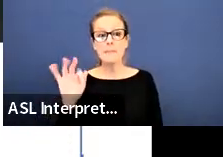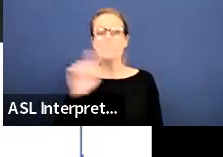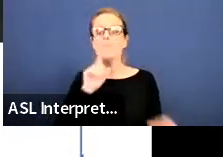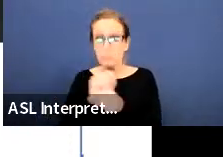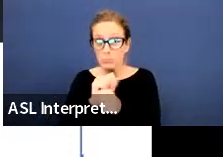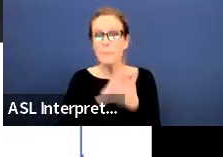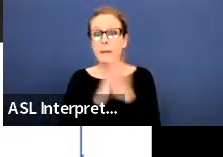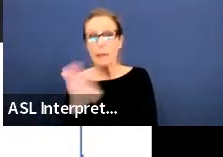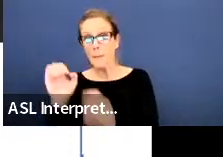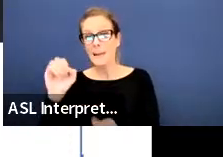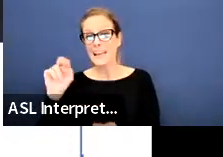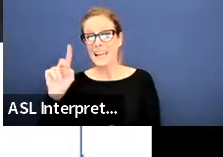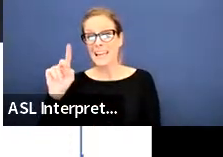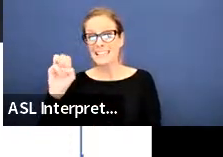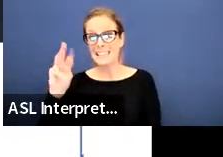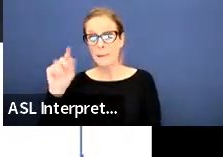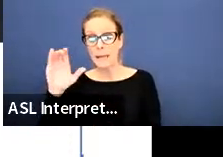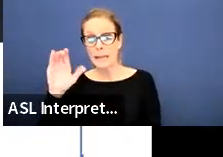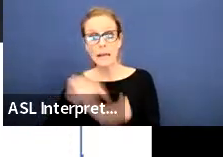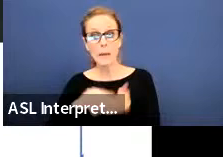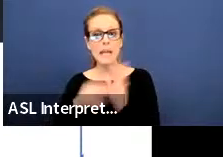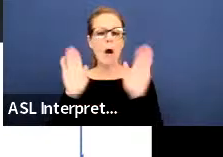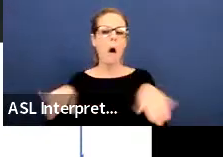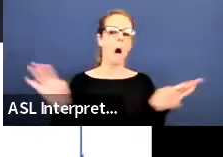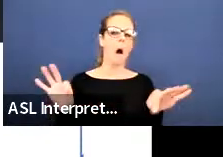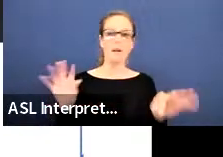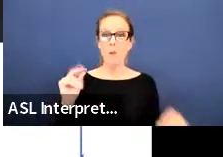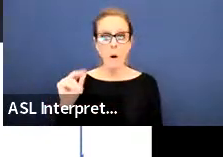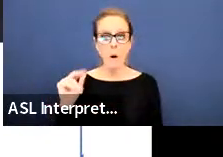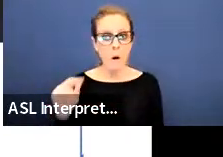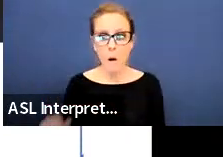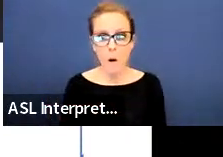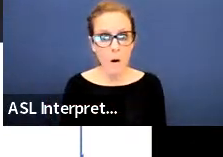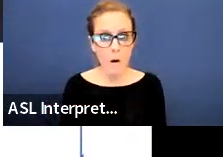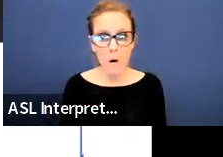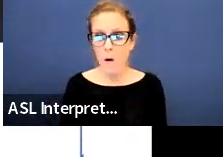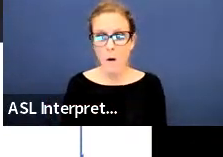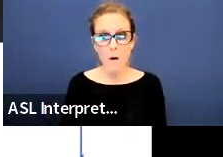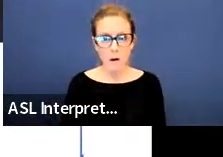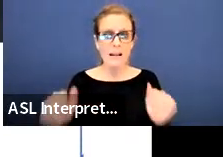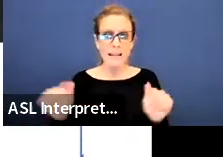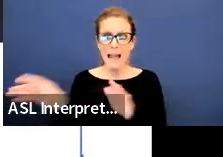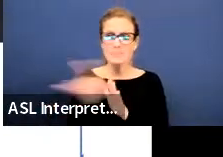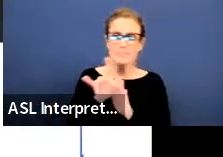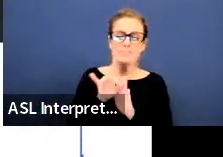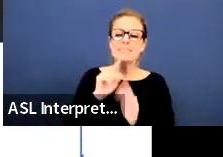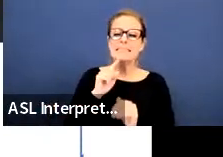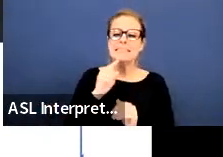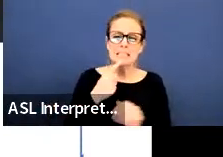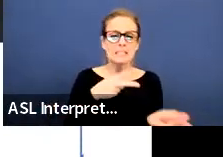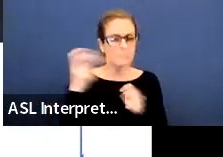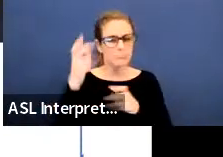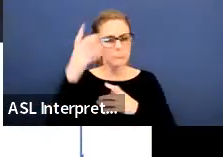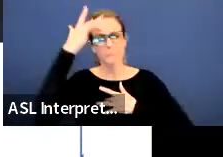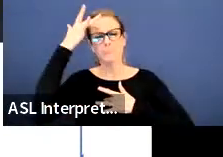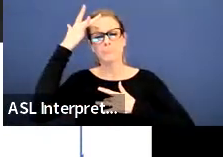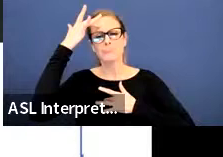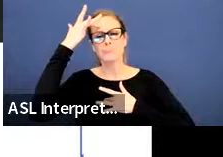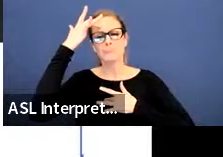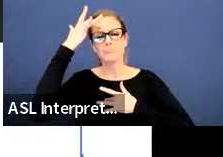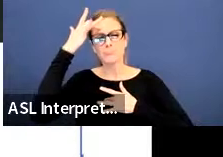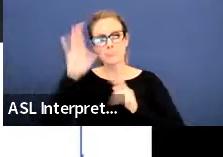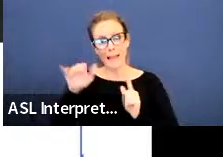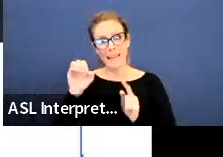that doesn't mean that it's benign. You can have very serious illnesses that are endemic,